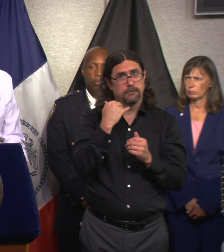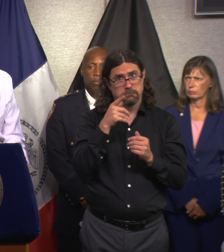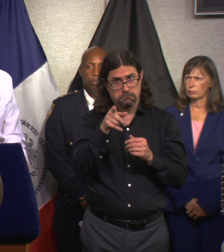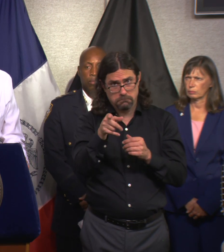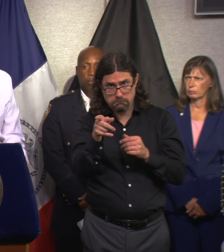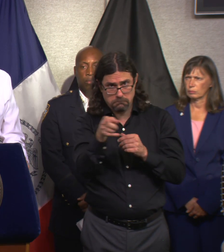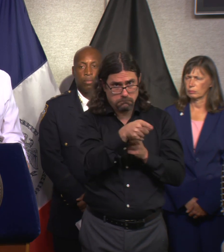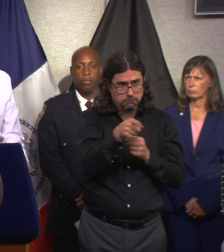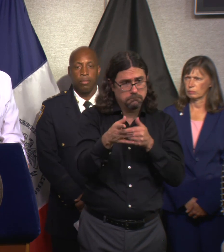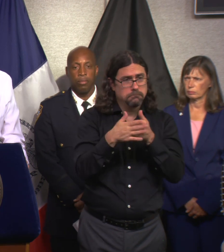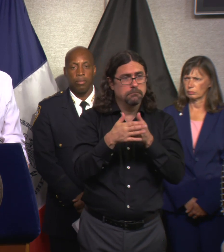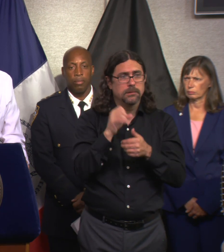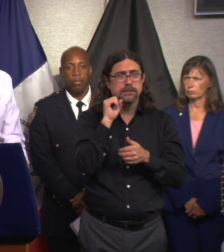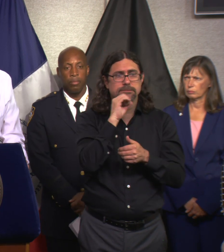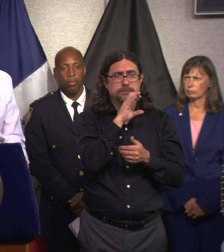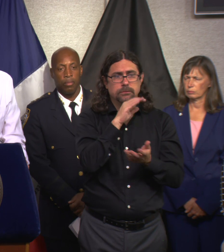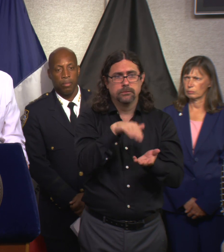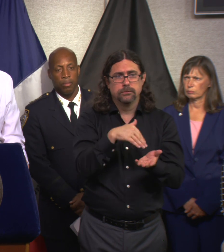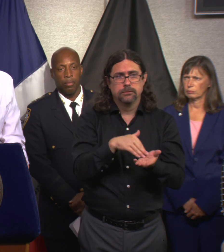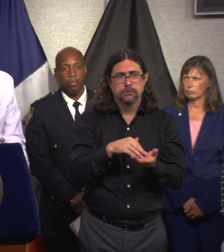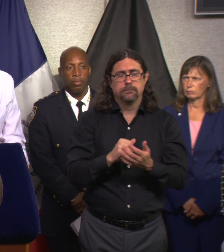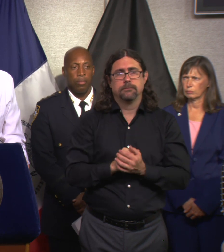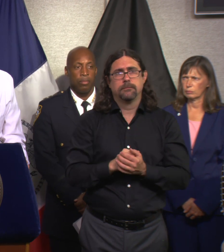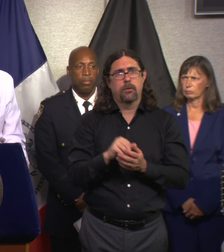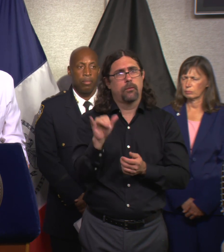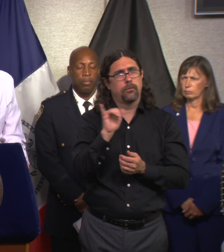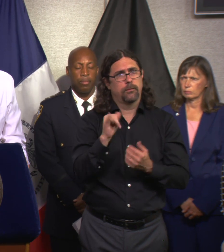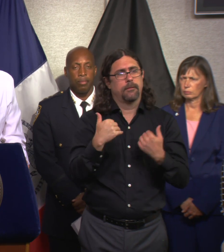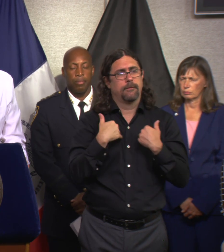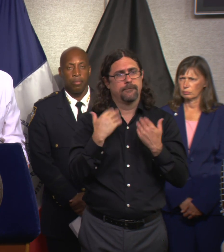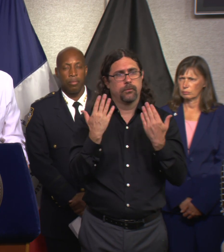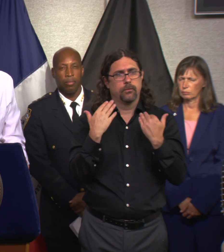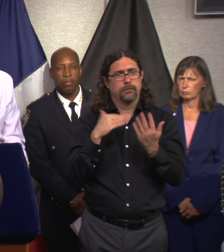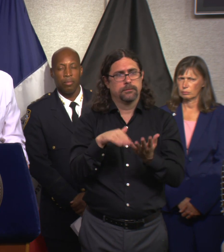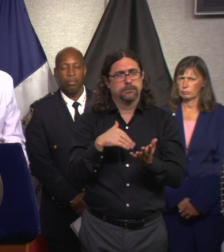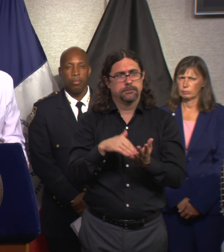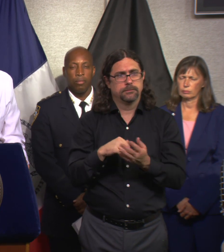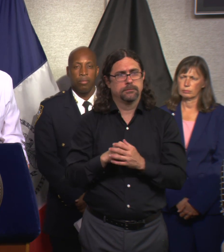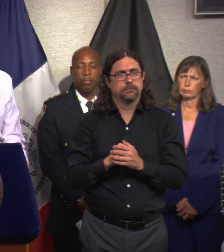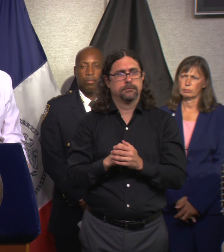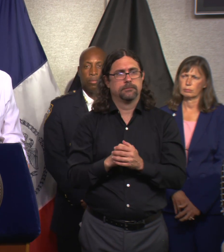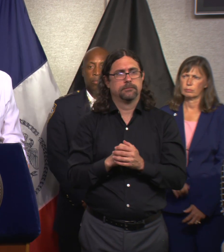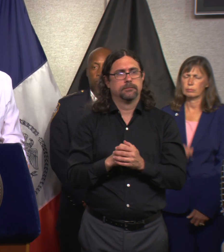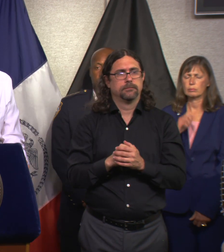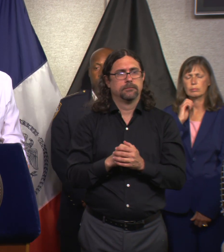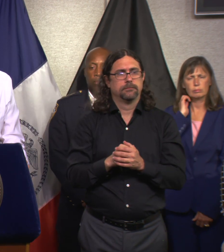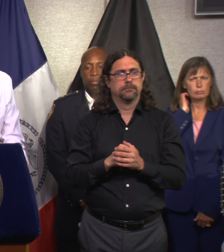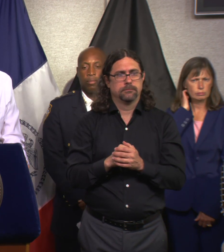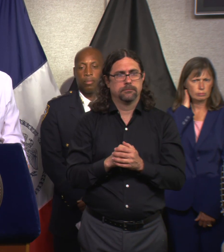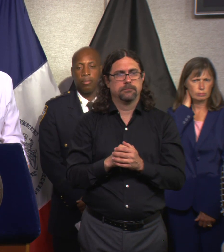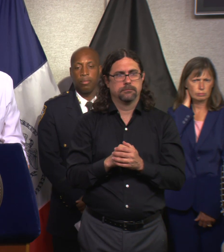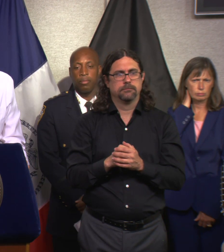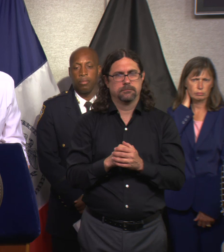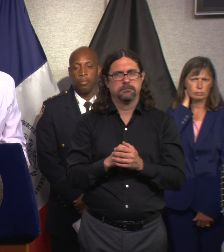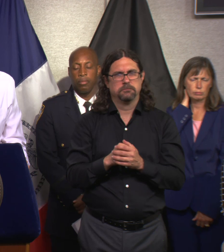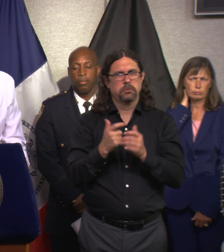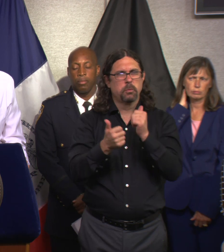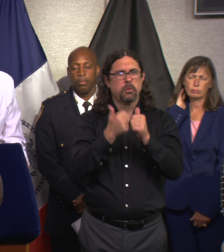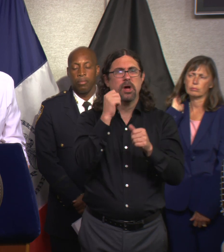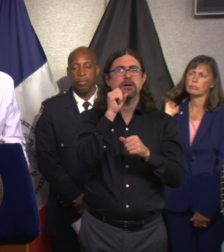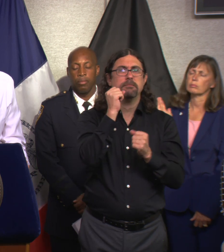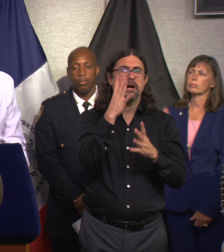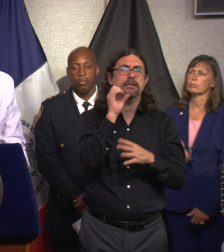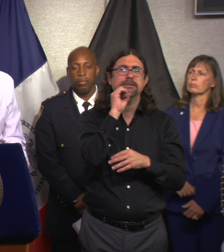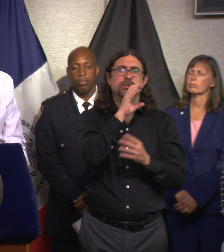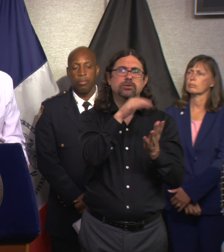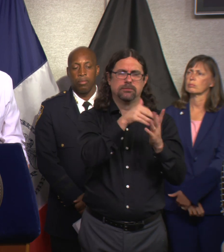cooling centers, meaning just a regular neighborhood senior center. Those are also cooling centers. In each of those instances, there was a senior center